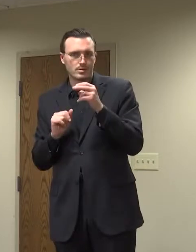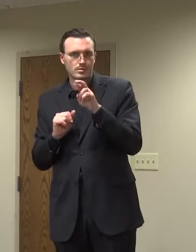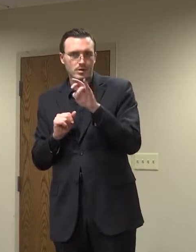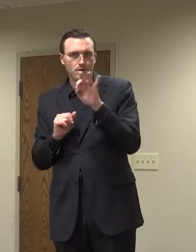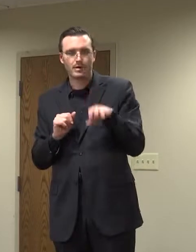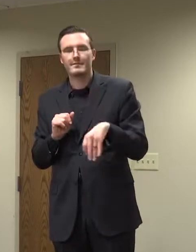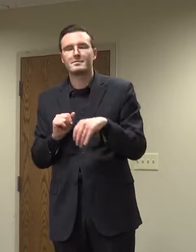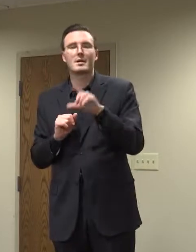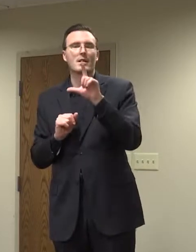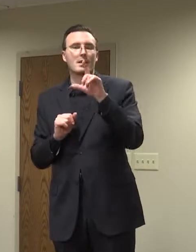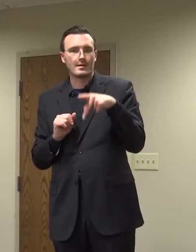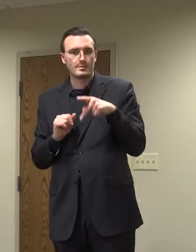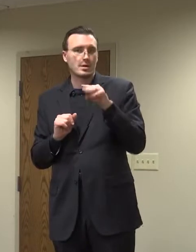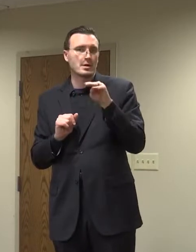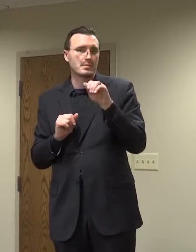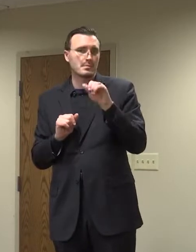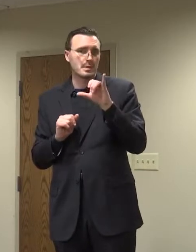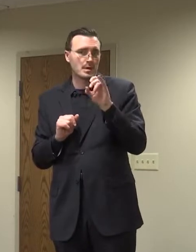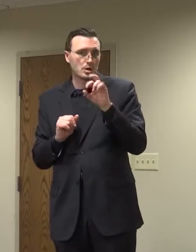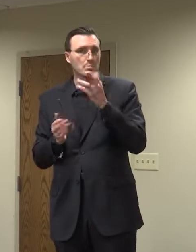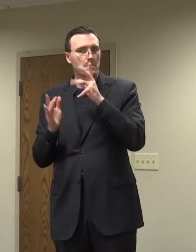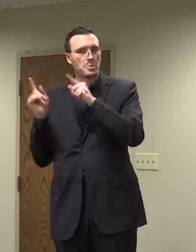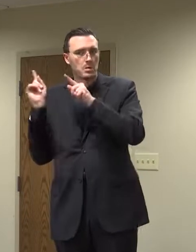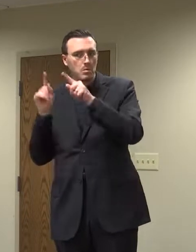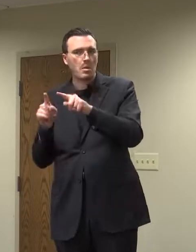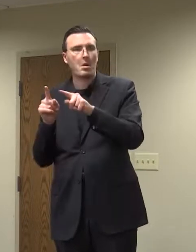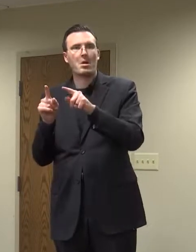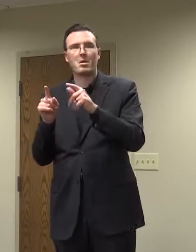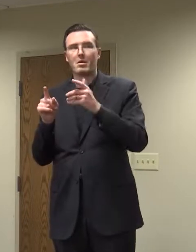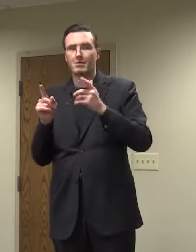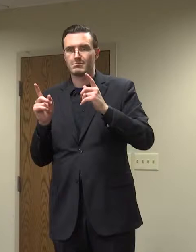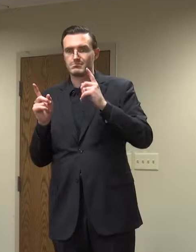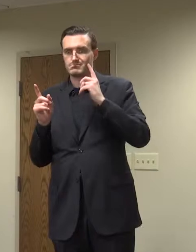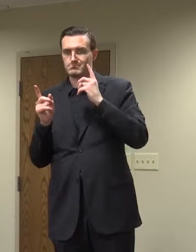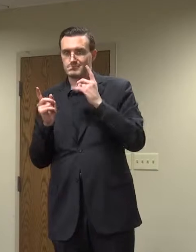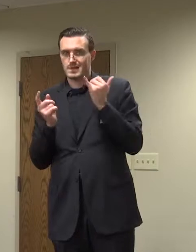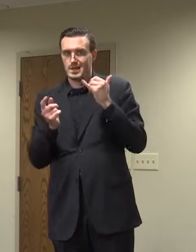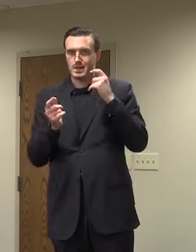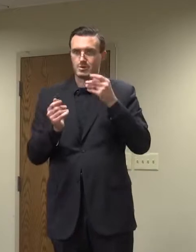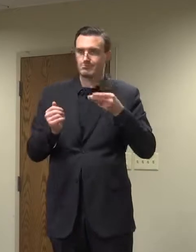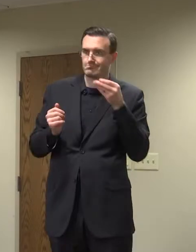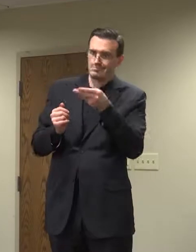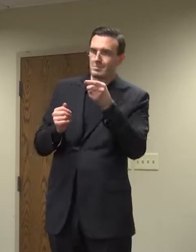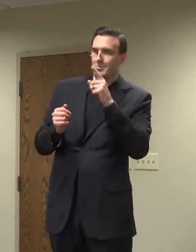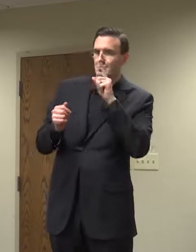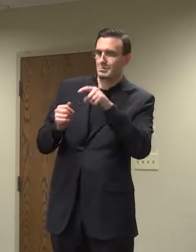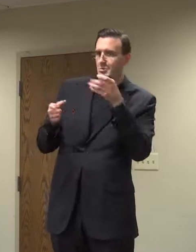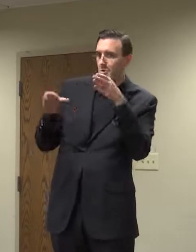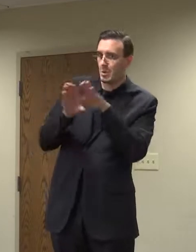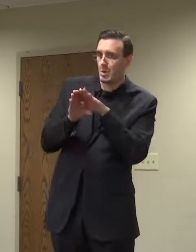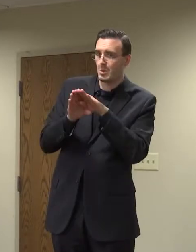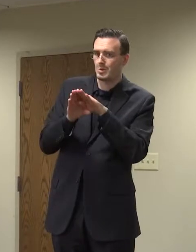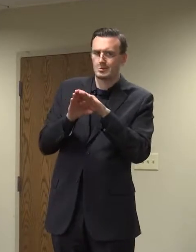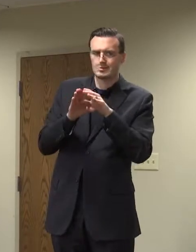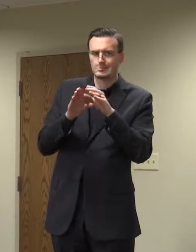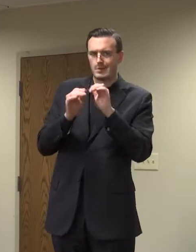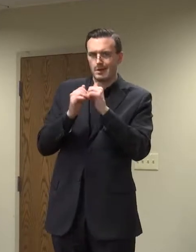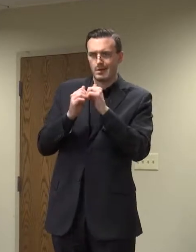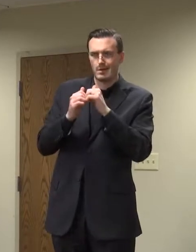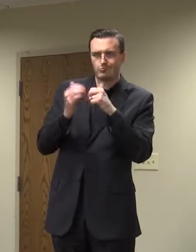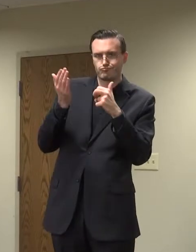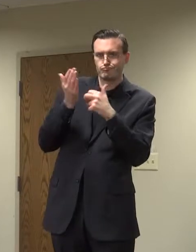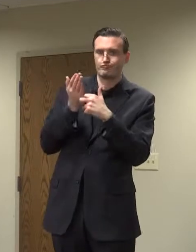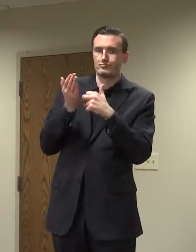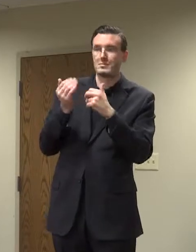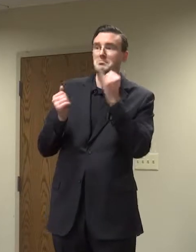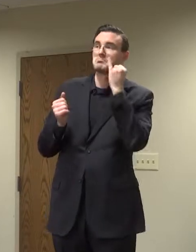mayor potentially in attendance. Are there concerns there with that as far as, especially moving forward with these notice of closures, enforcement, things like that, if that's kind of, I guess, the